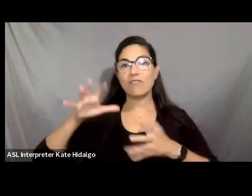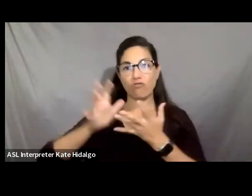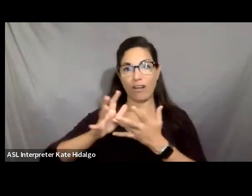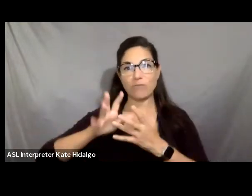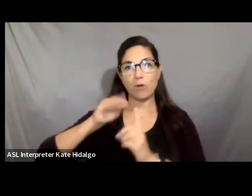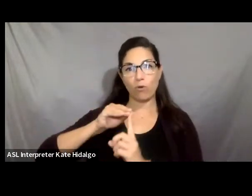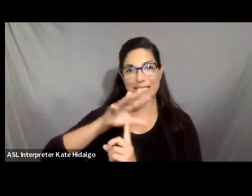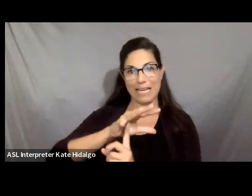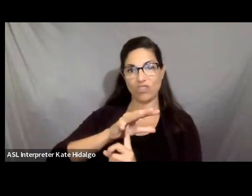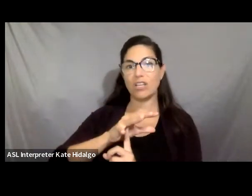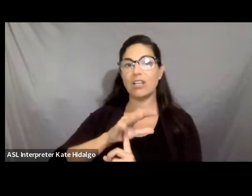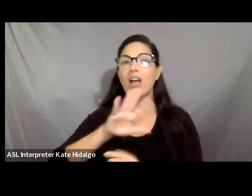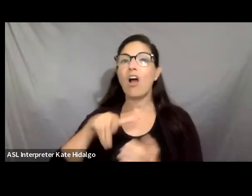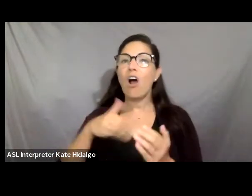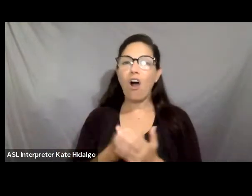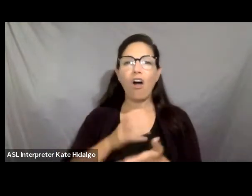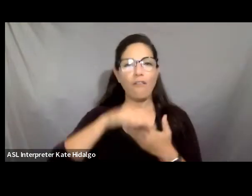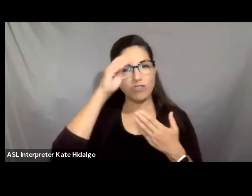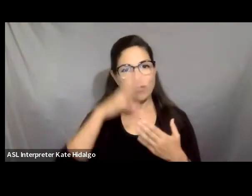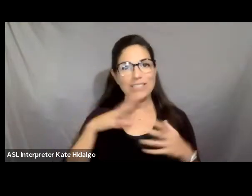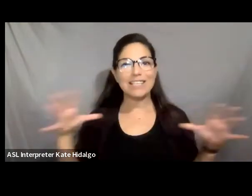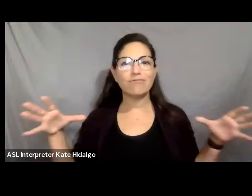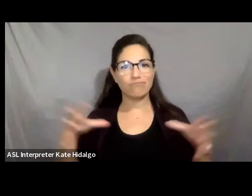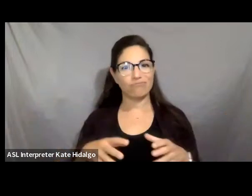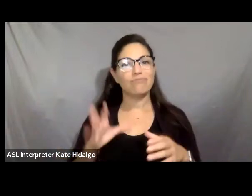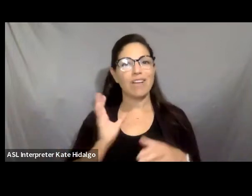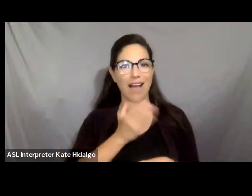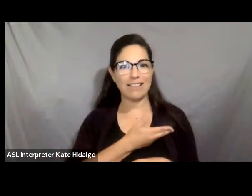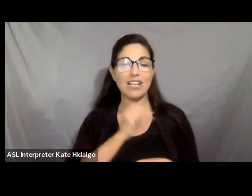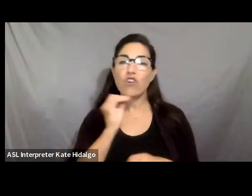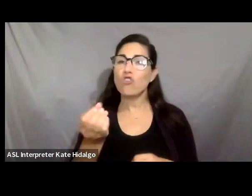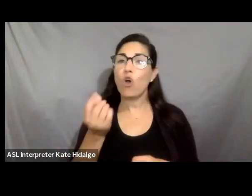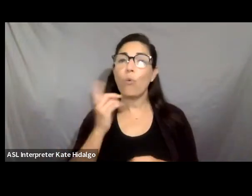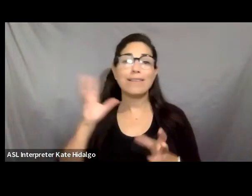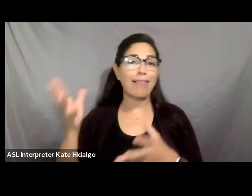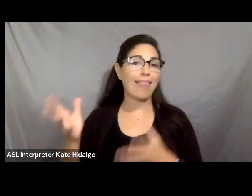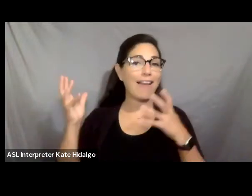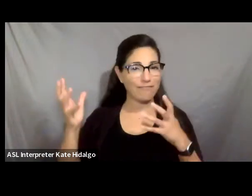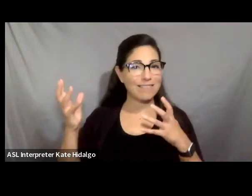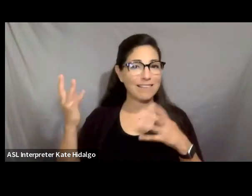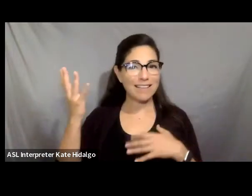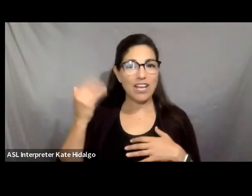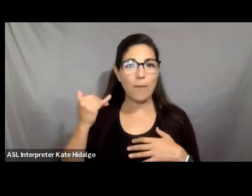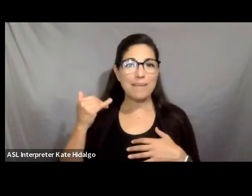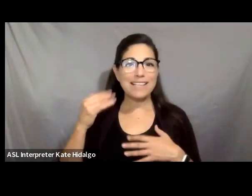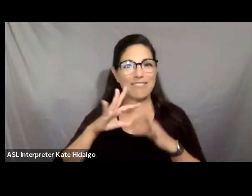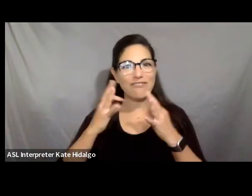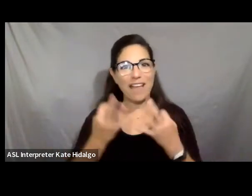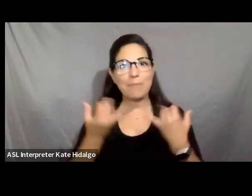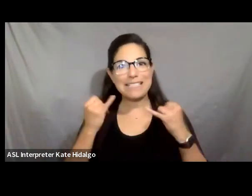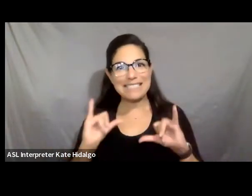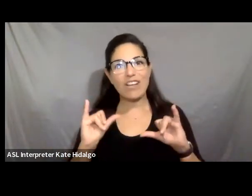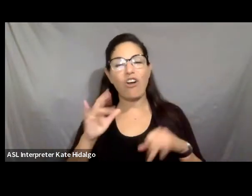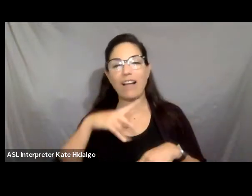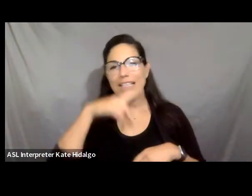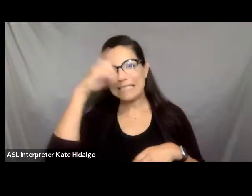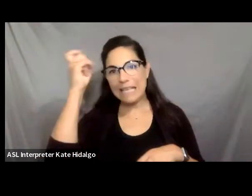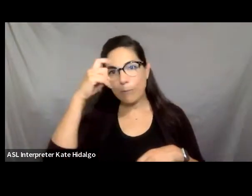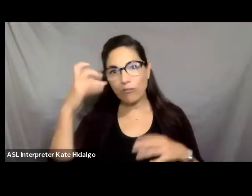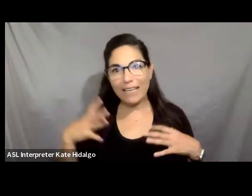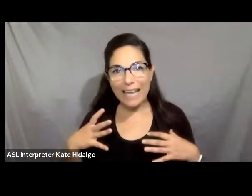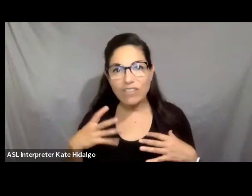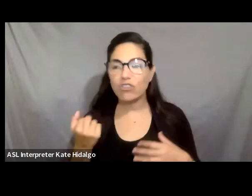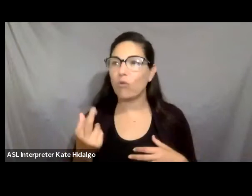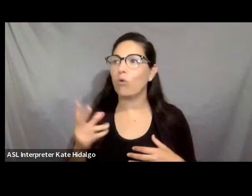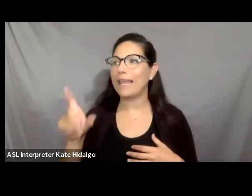orientation so that all of our students can join us. Nobody is left behind because their family's still on summer vacation or they